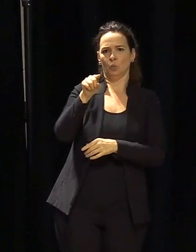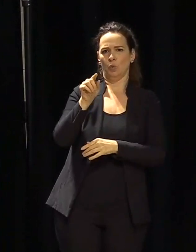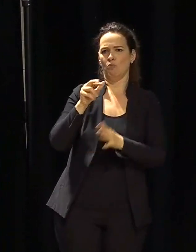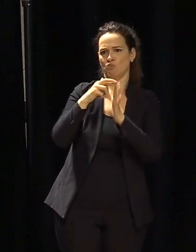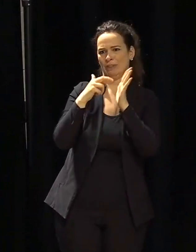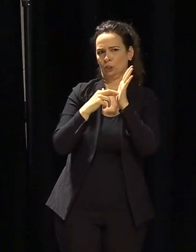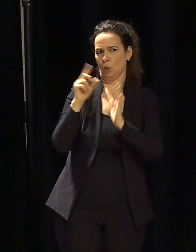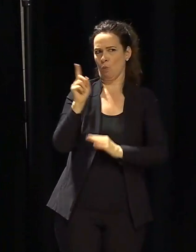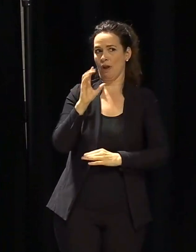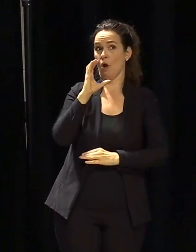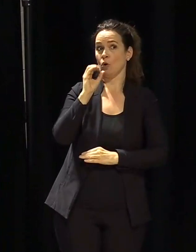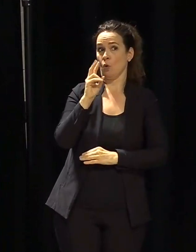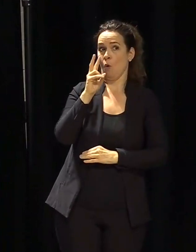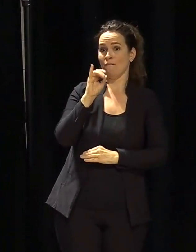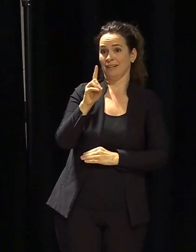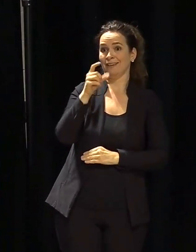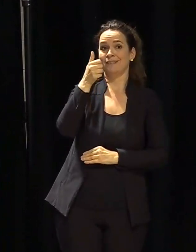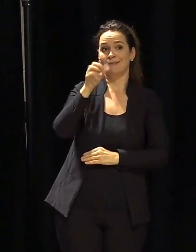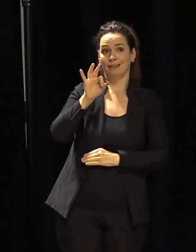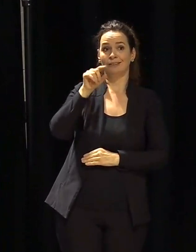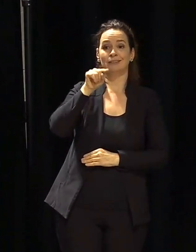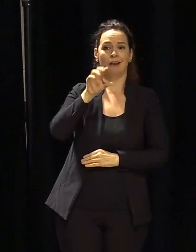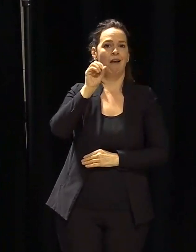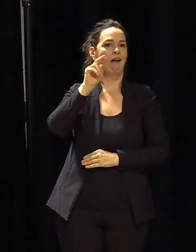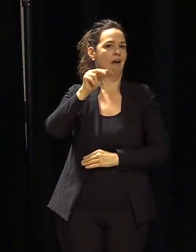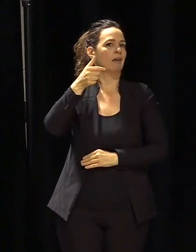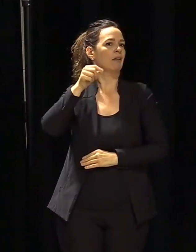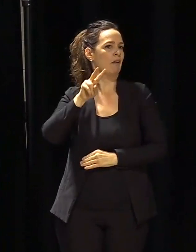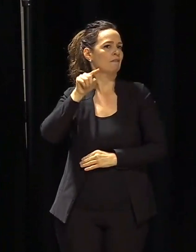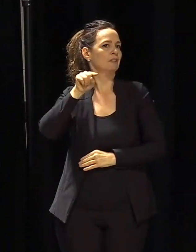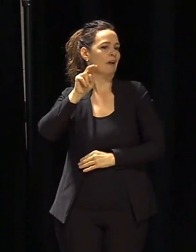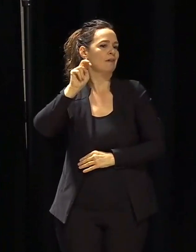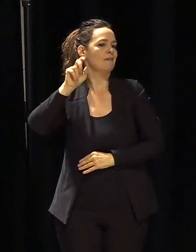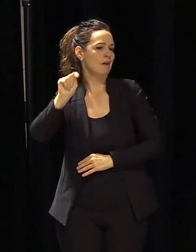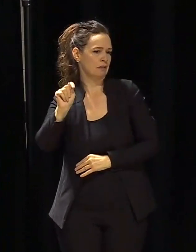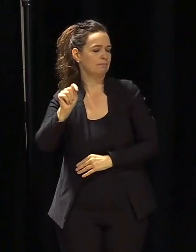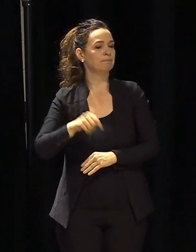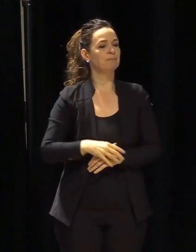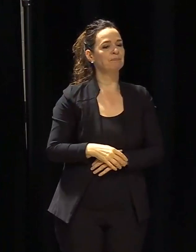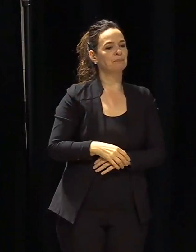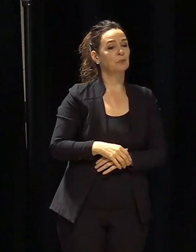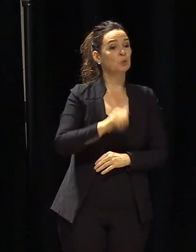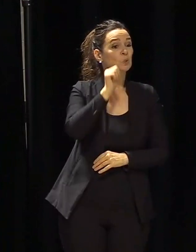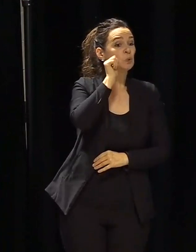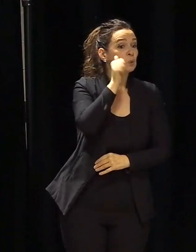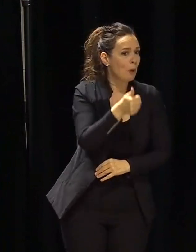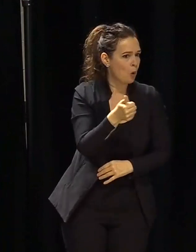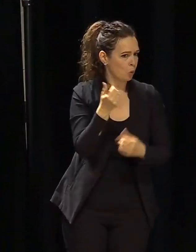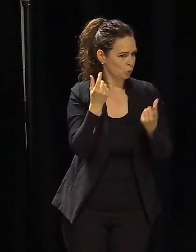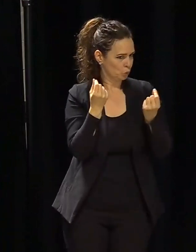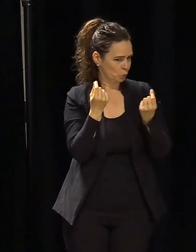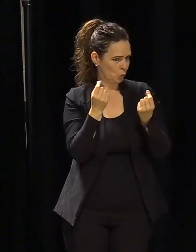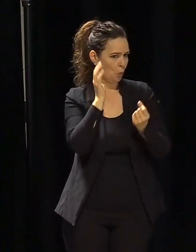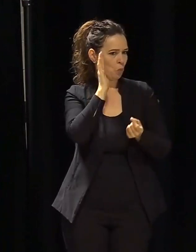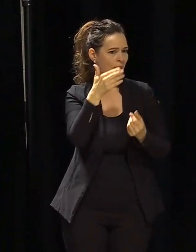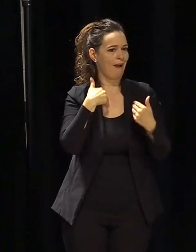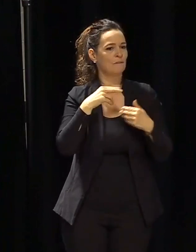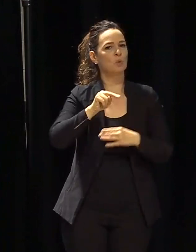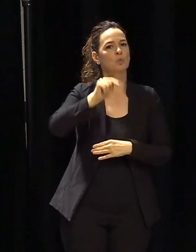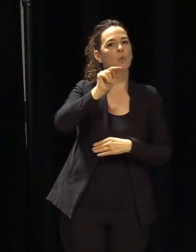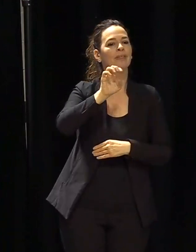Let's look at the locations. Tomorrow, again, this is anybody in the city of Syracuse, Northeast Community